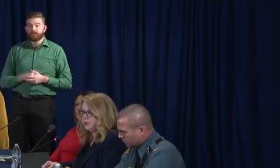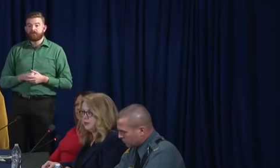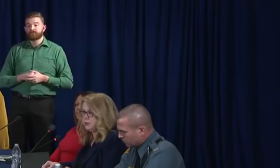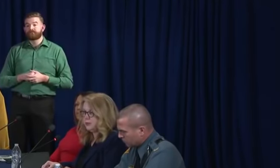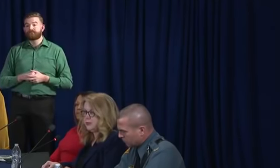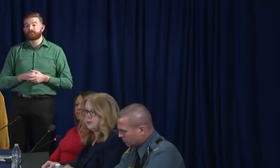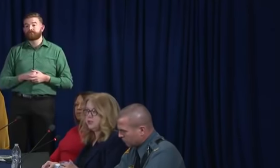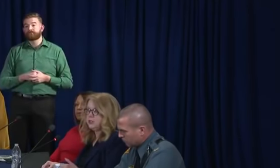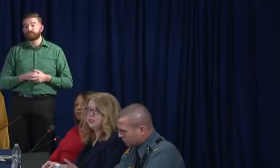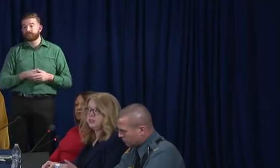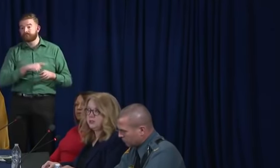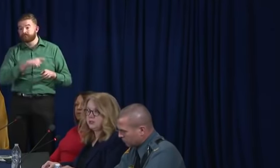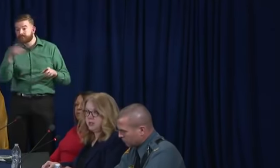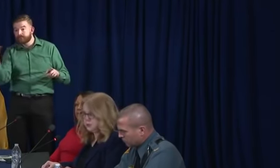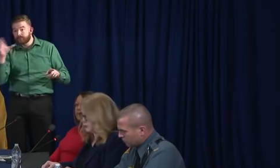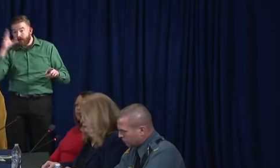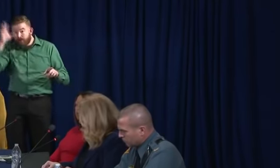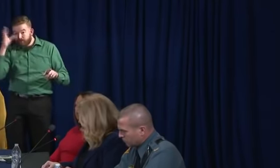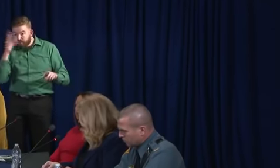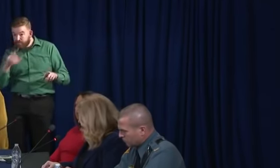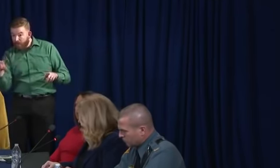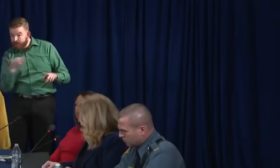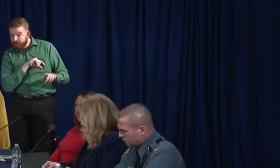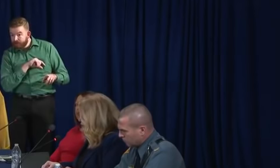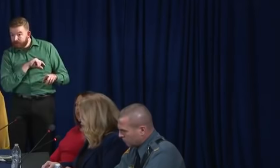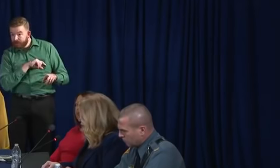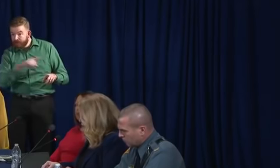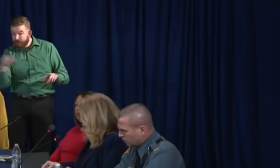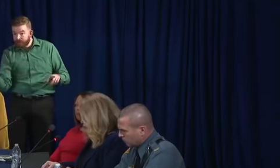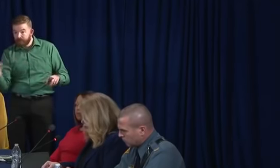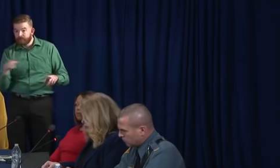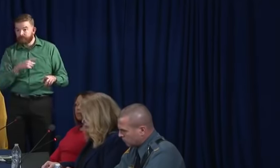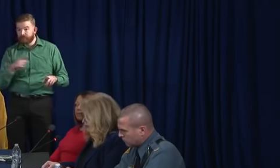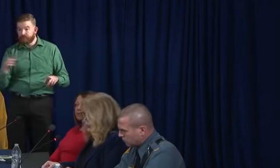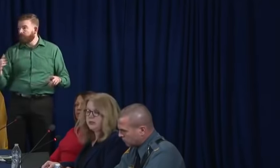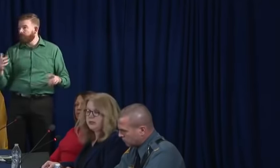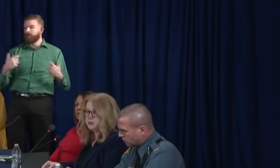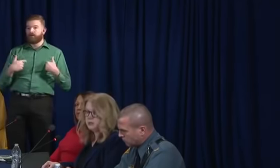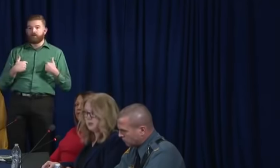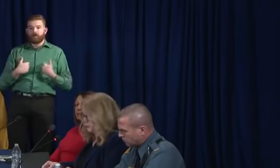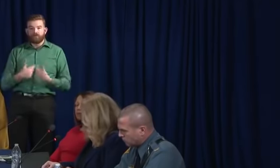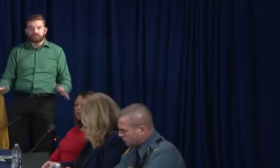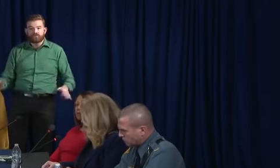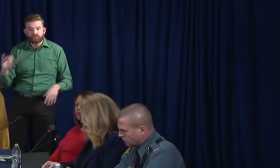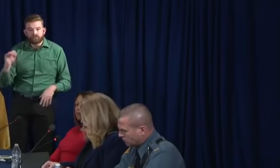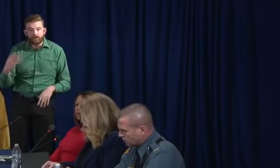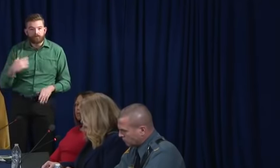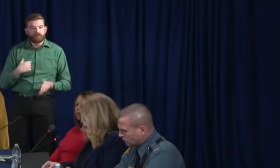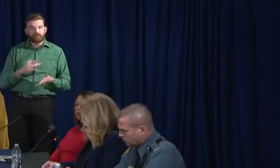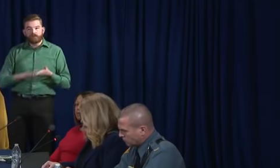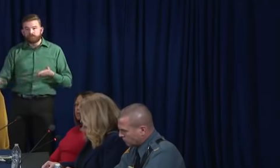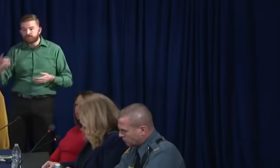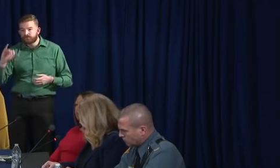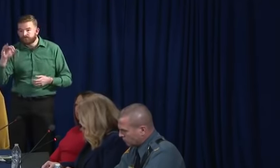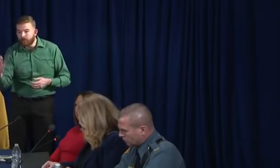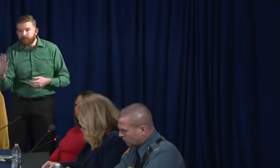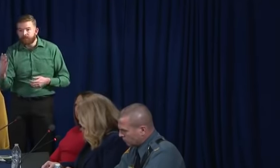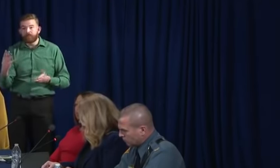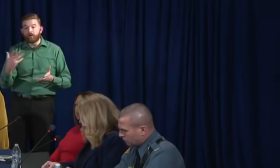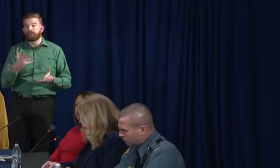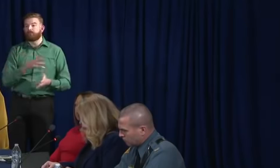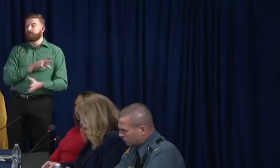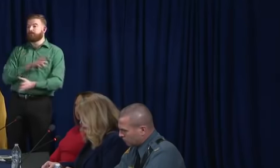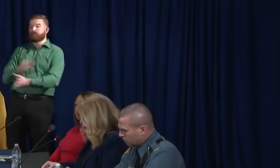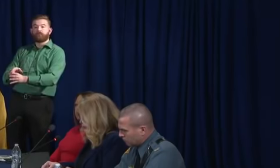become eligible because of changes in their job circumstance to enroll their children in our child care services. Child care providers